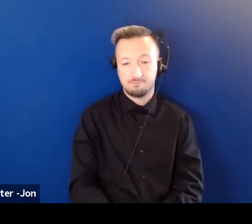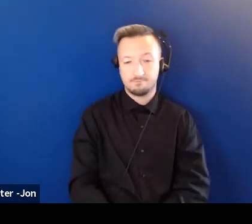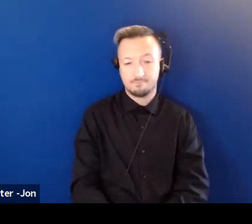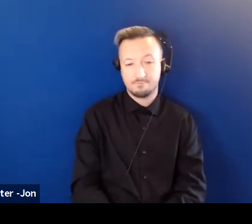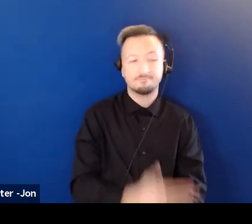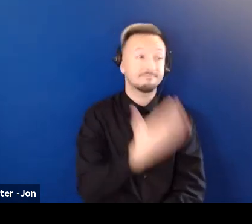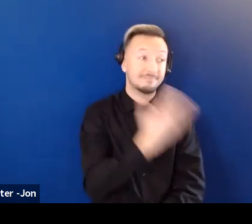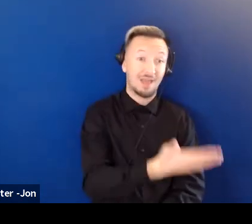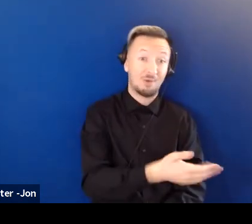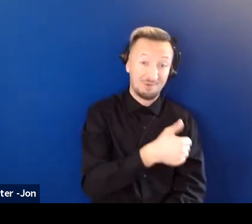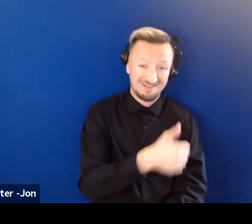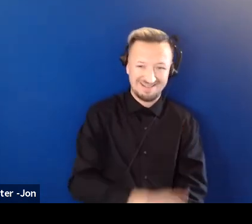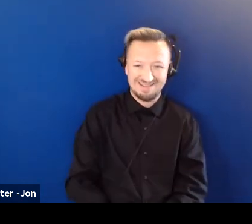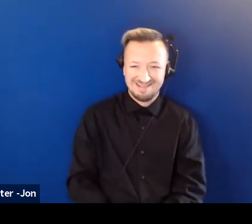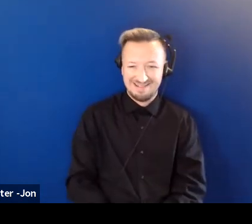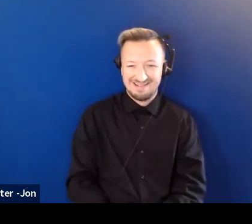Thank you. Awesome.